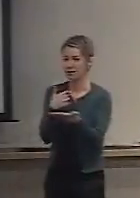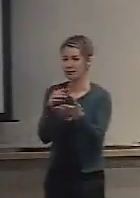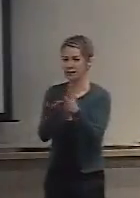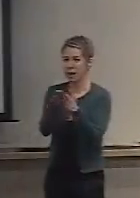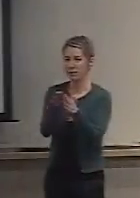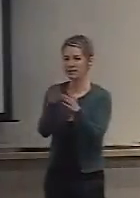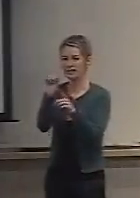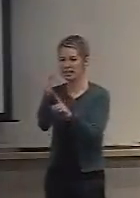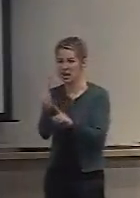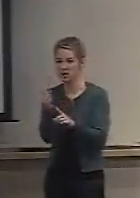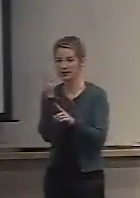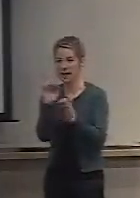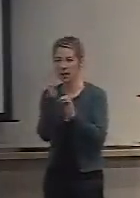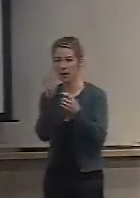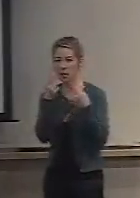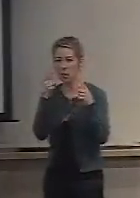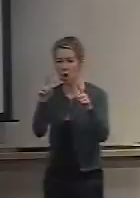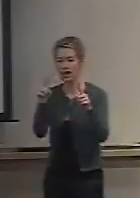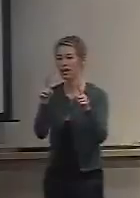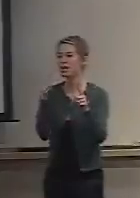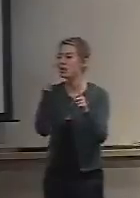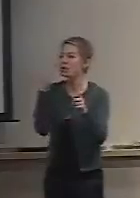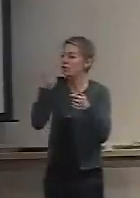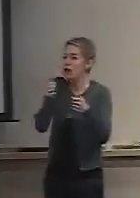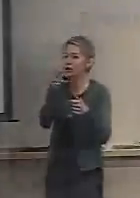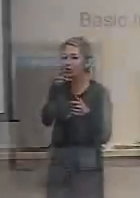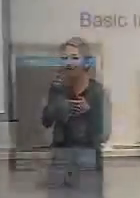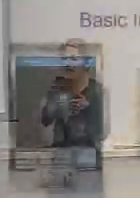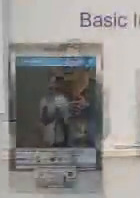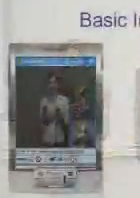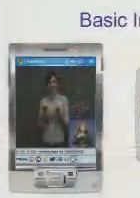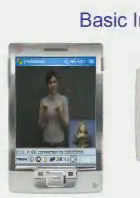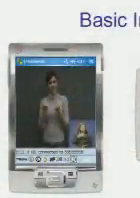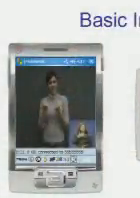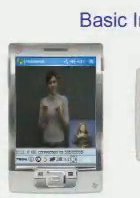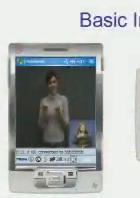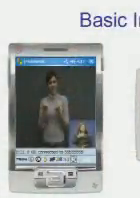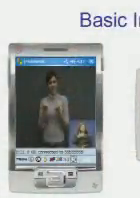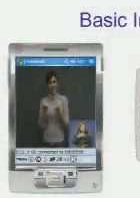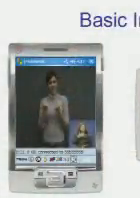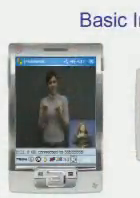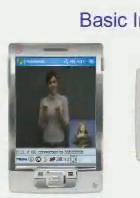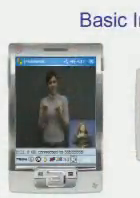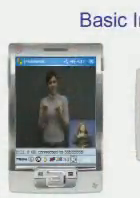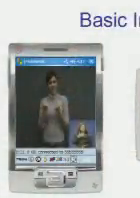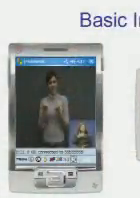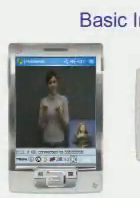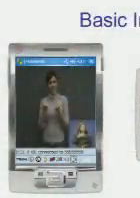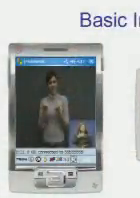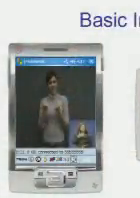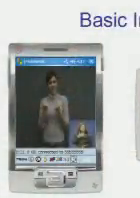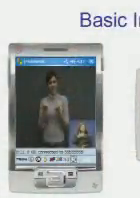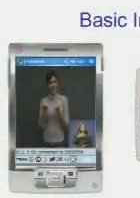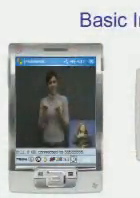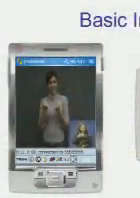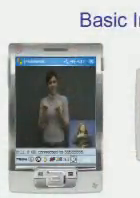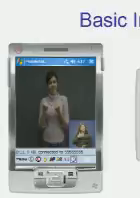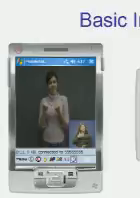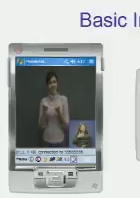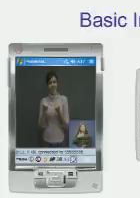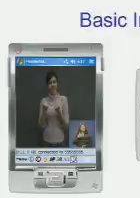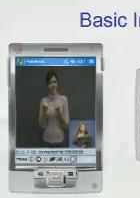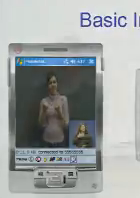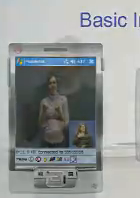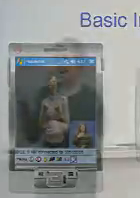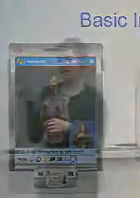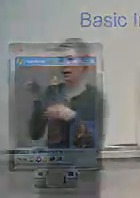would work to try and debug things before you actually implement them, because it takes time to implement them. And then this is sort of the basic